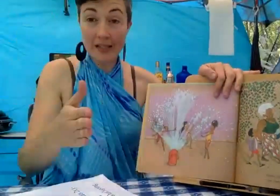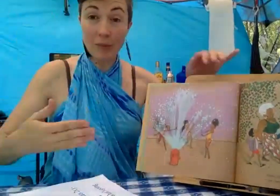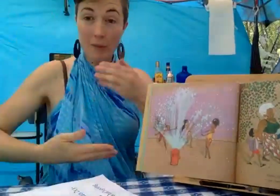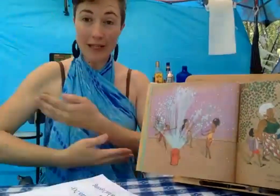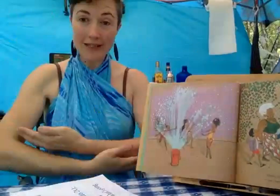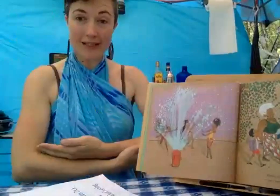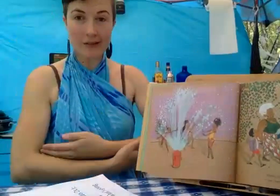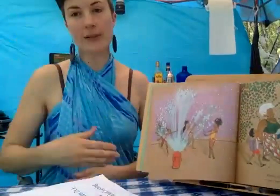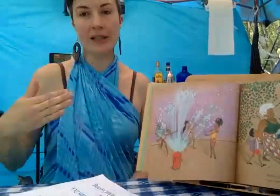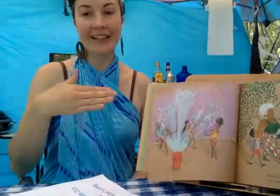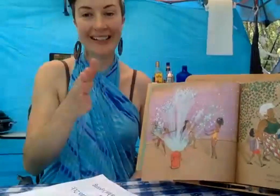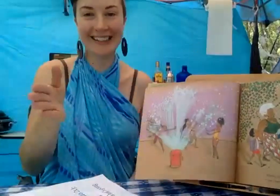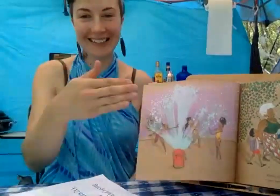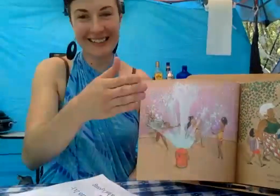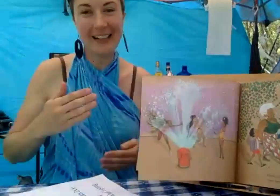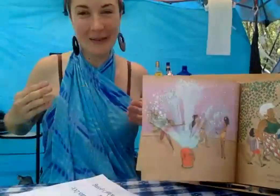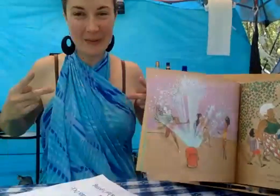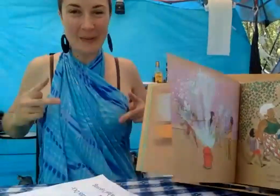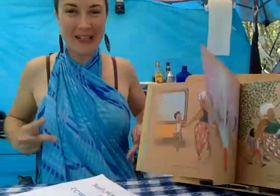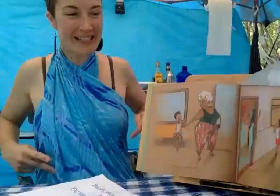the mermaids?" Or sorry, mermaids?